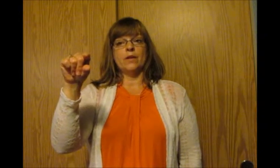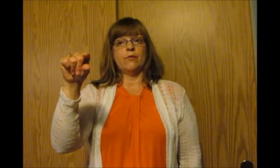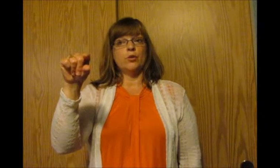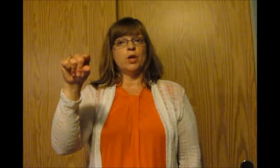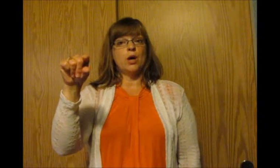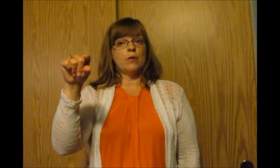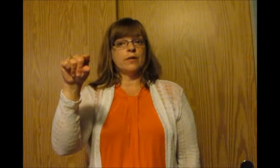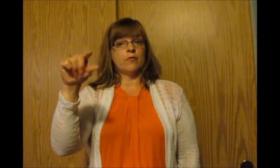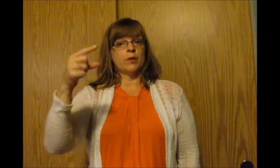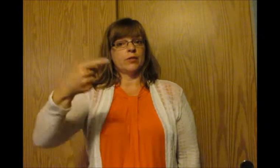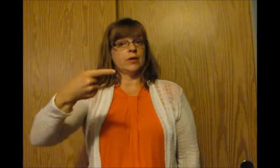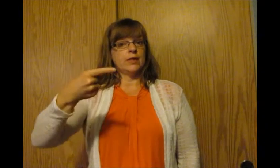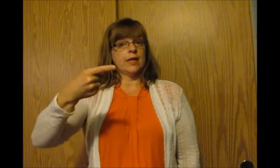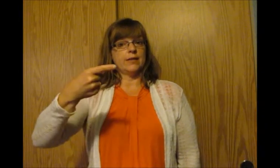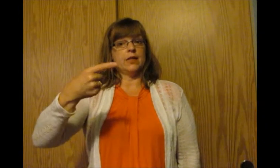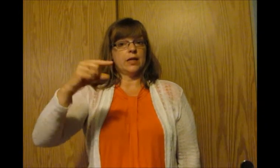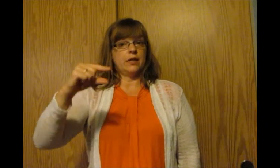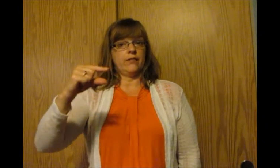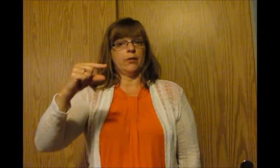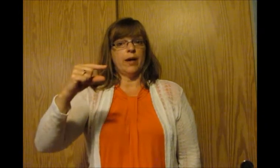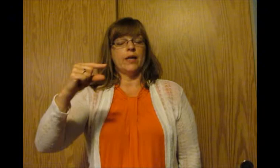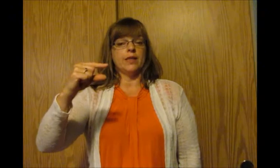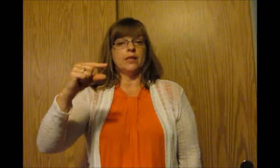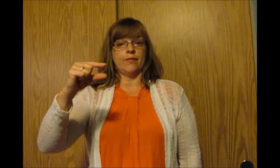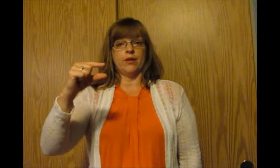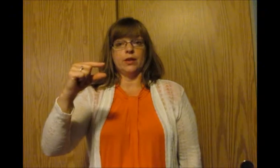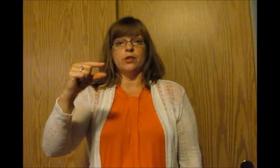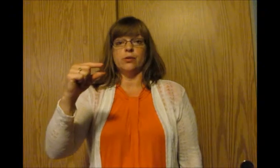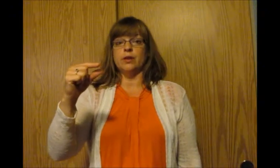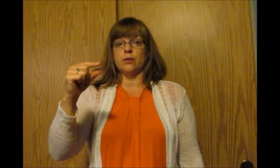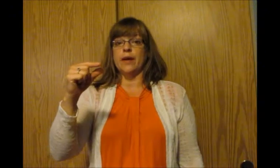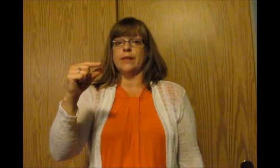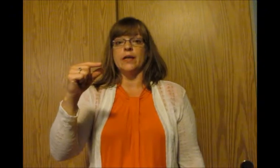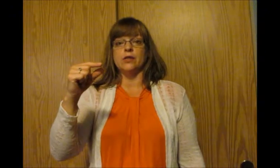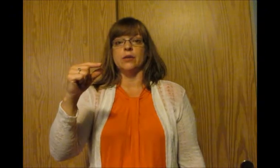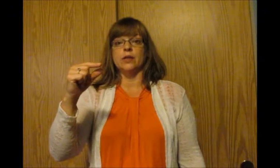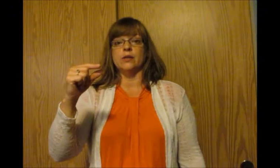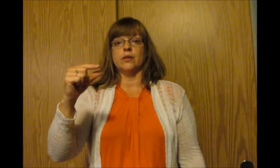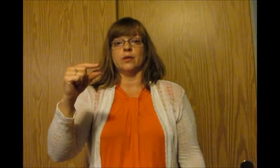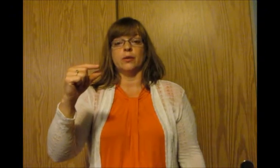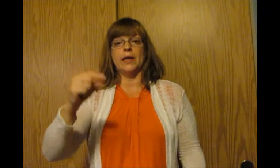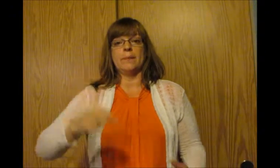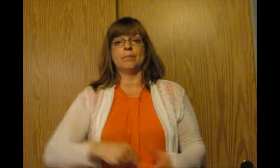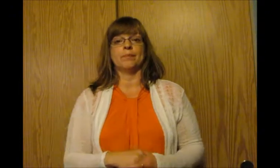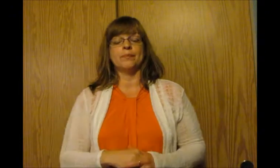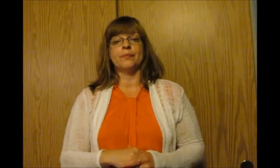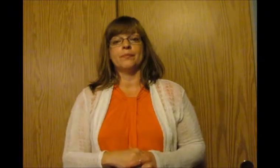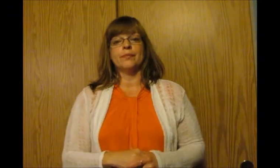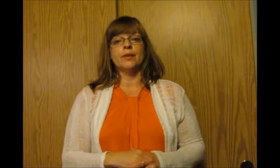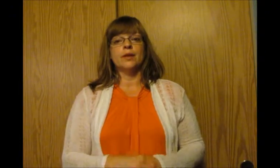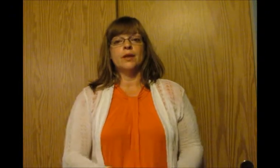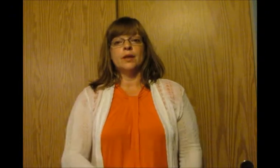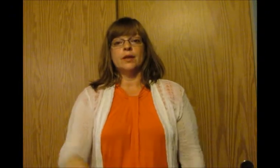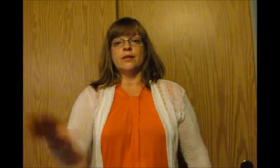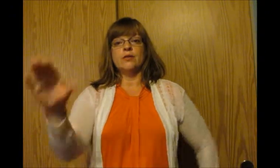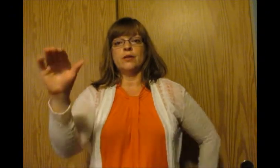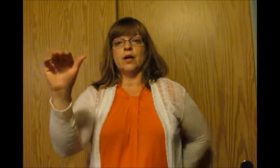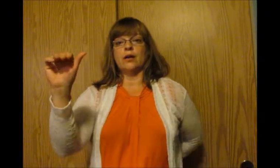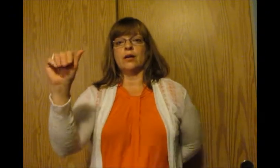If you know a deaf person that does it a different way, then definitely do it the way they do it, okay? Let's do our